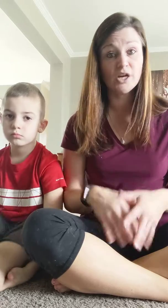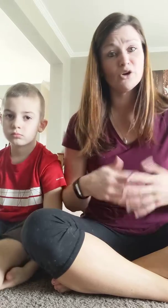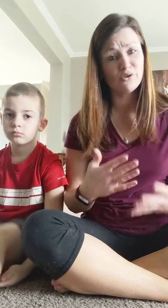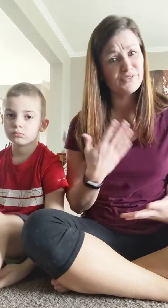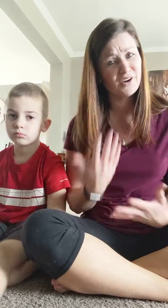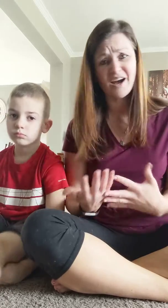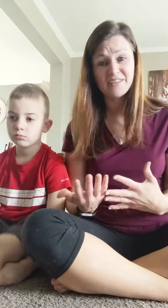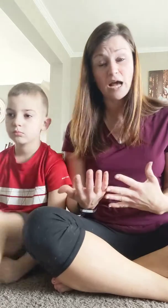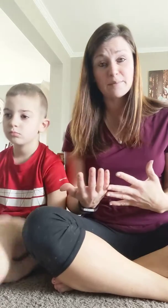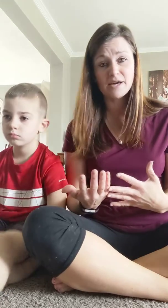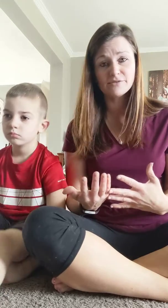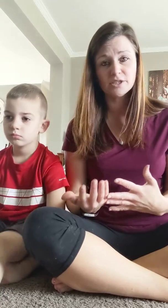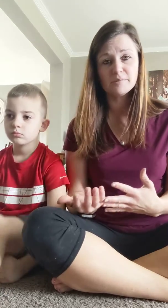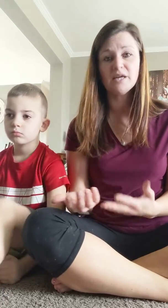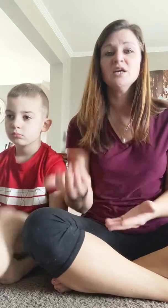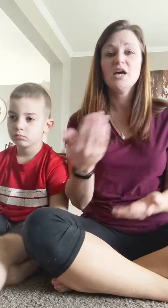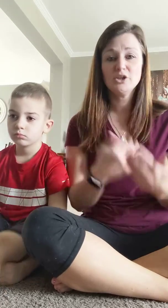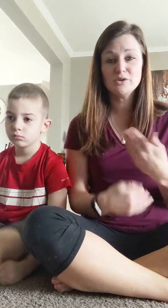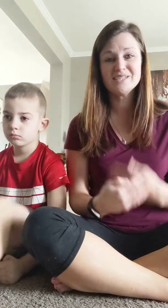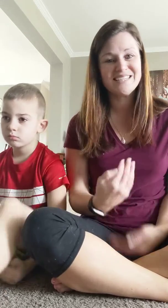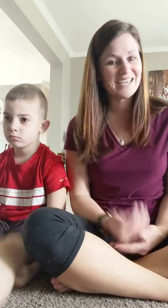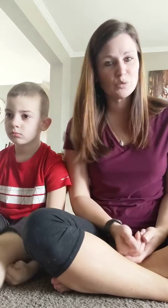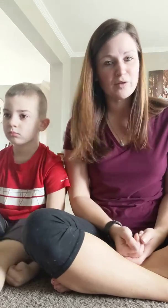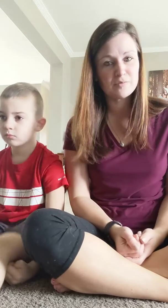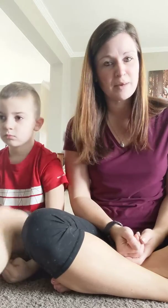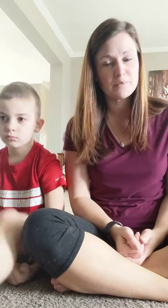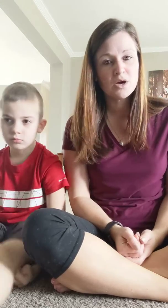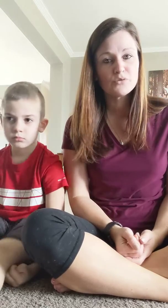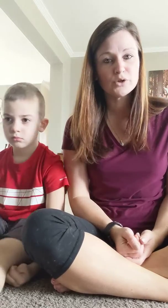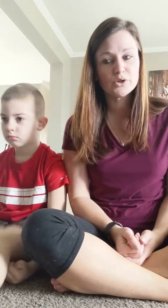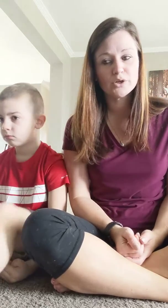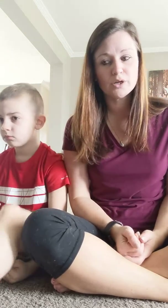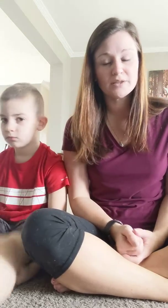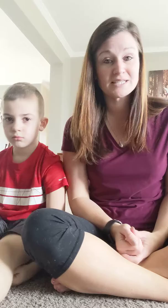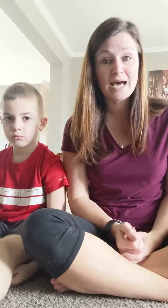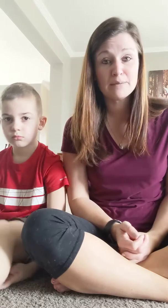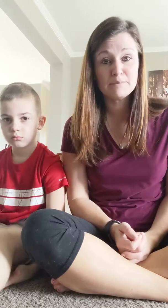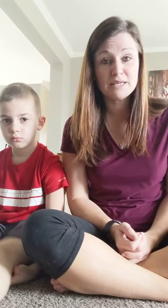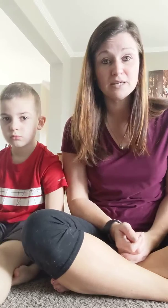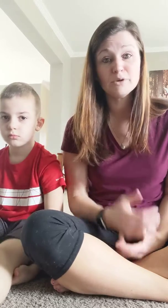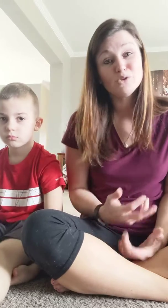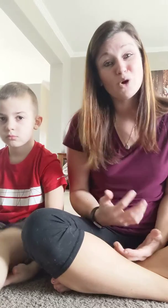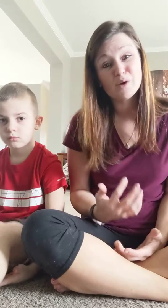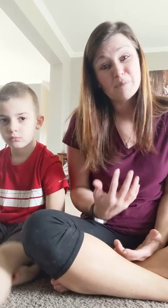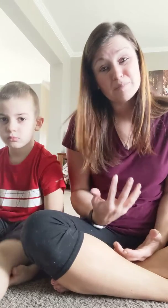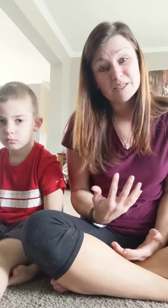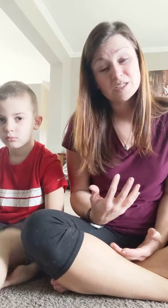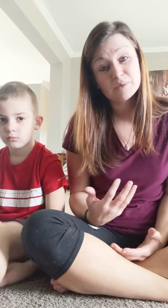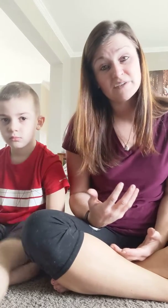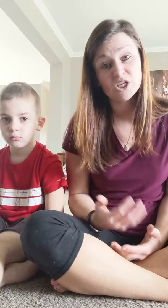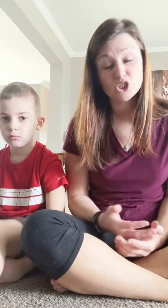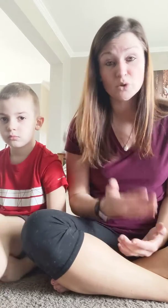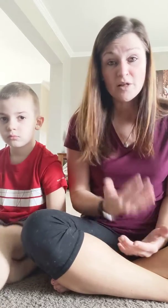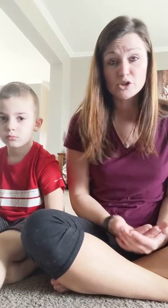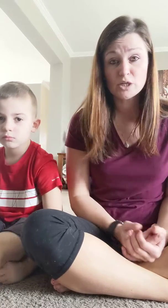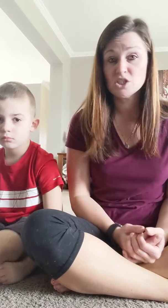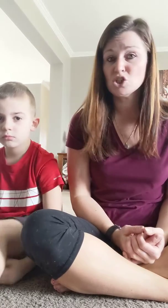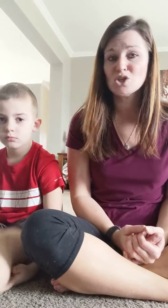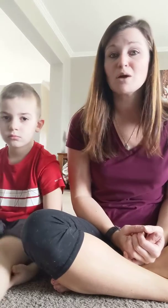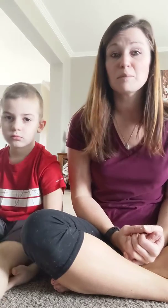done, or if they're on the iPad for a little bit and you need to take it away from them for the time being, but you know it might be a little bit of an issue, the transition song